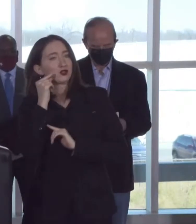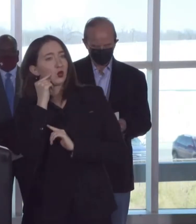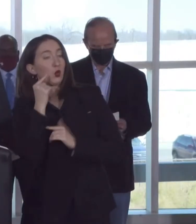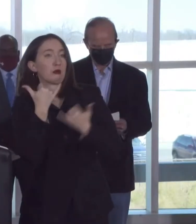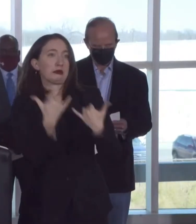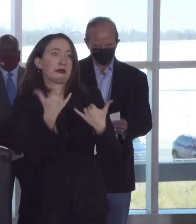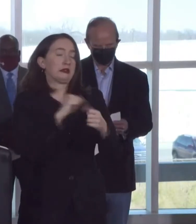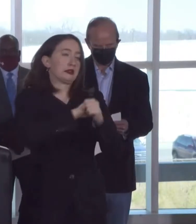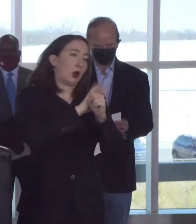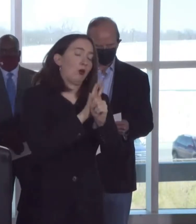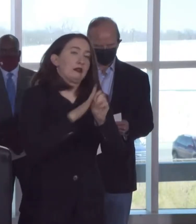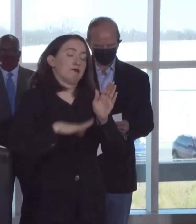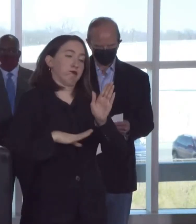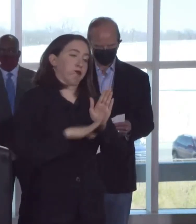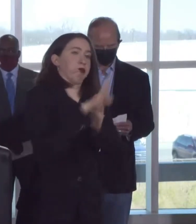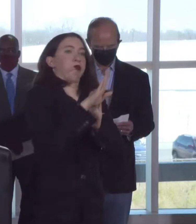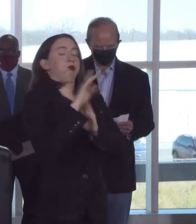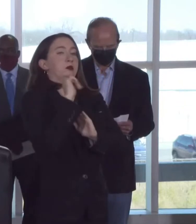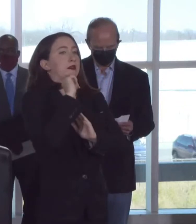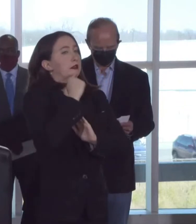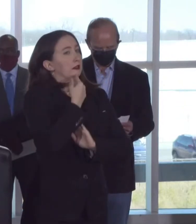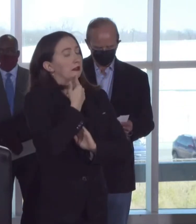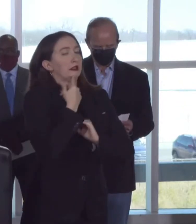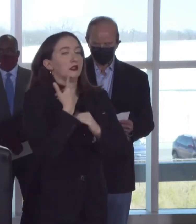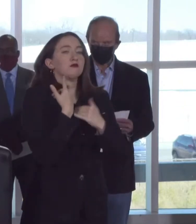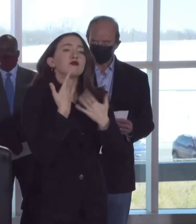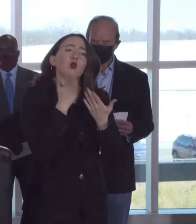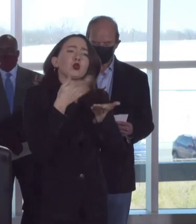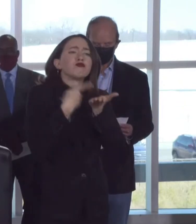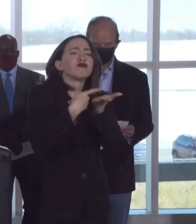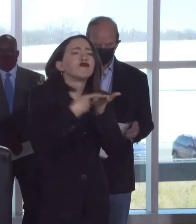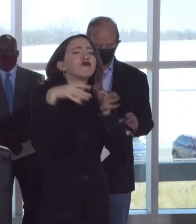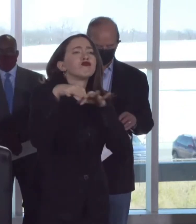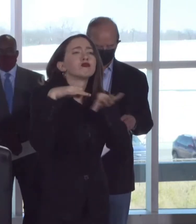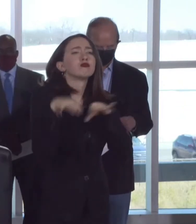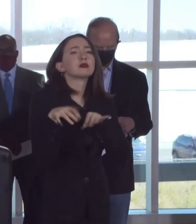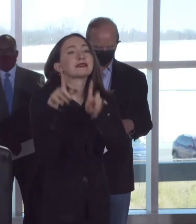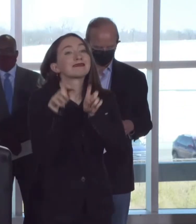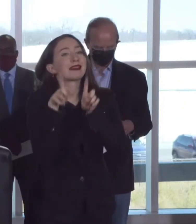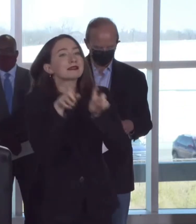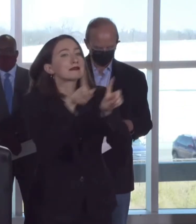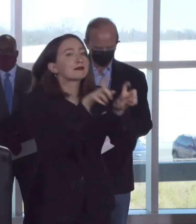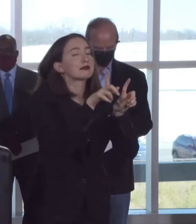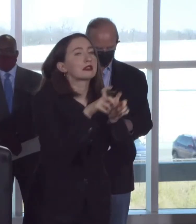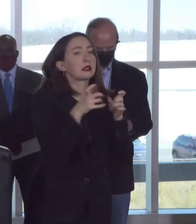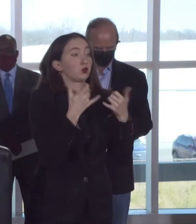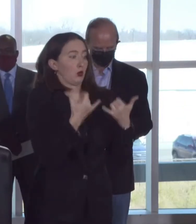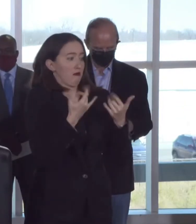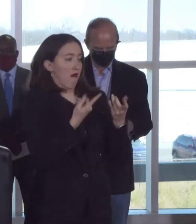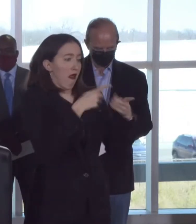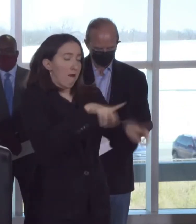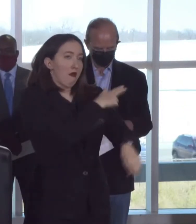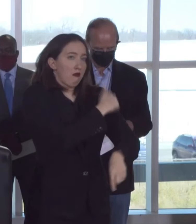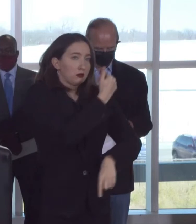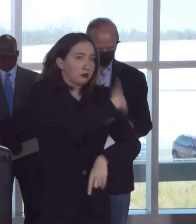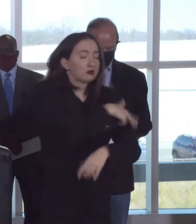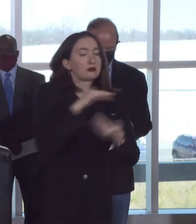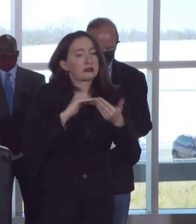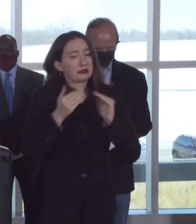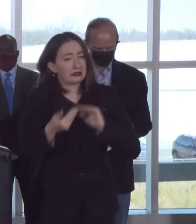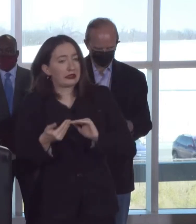COVID-19. We'll discuss the current demand for testing, what we're seeing at our local hospitals, and what the city and the county are doing to stop the spread of the